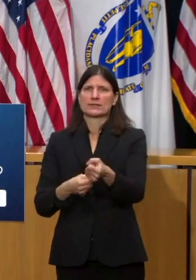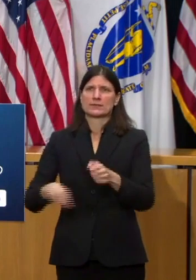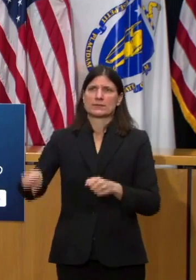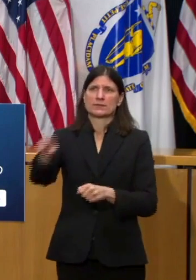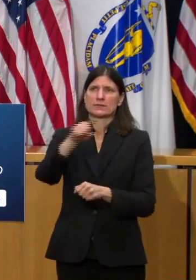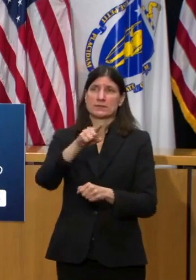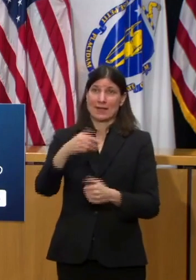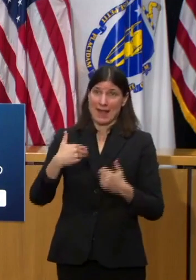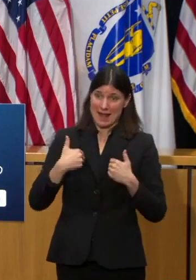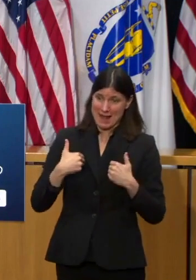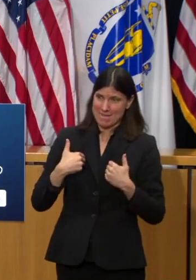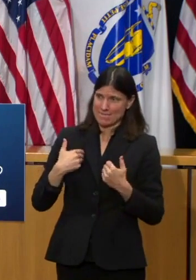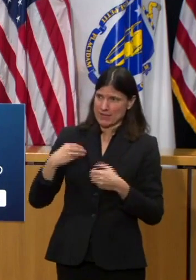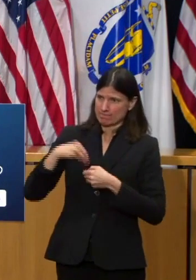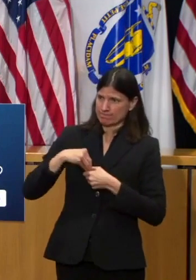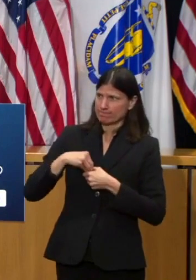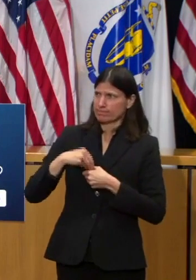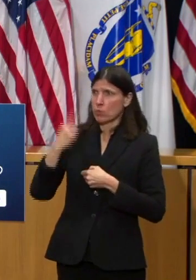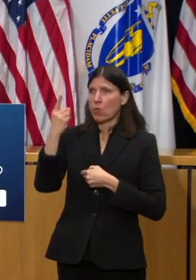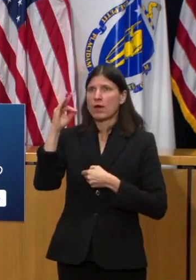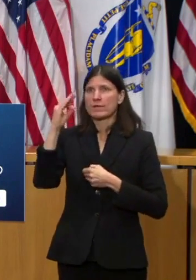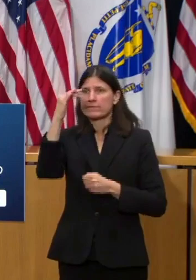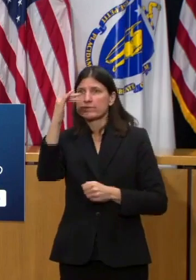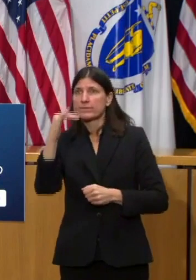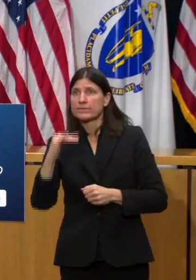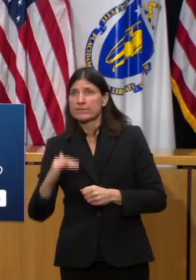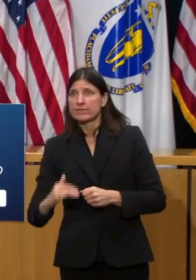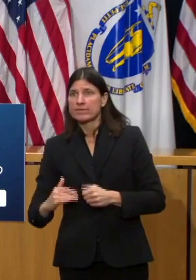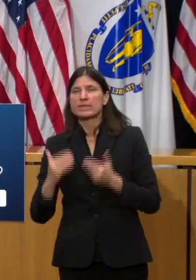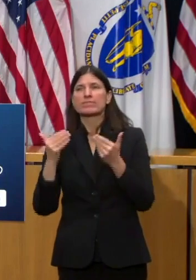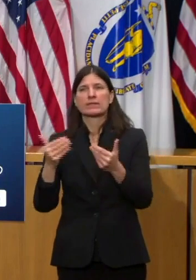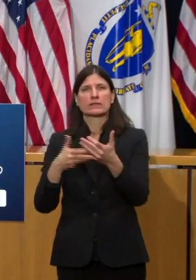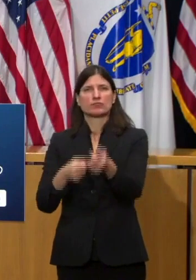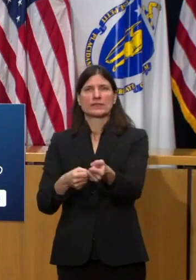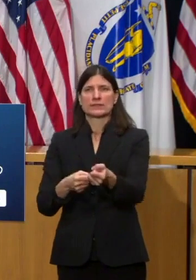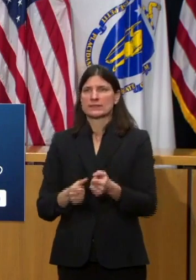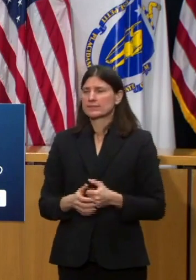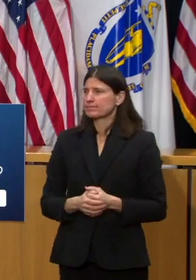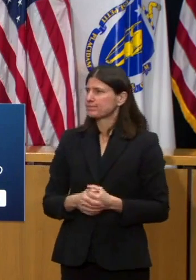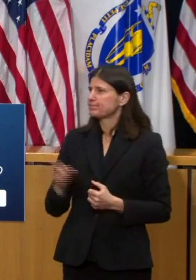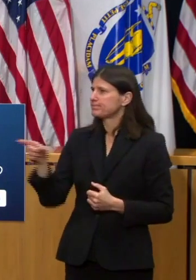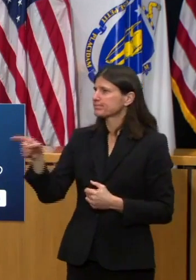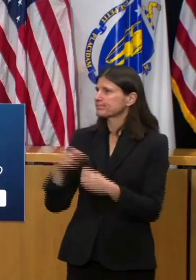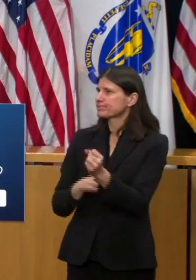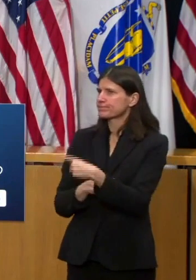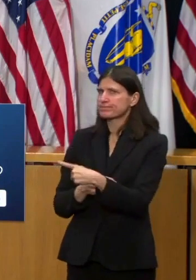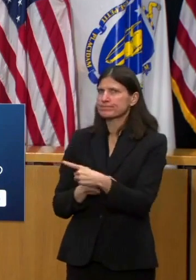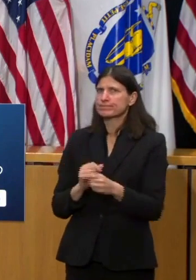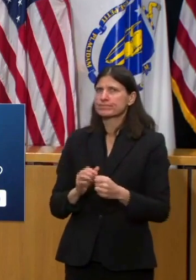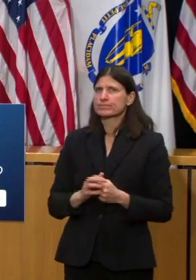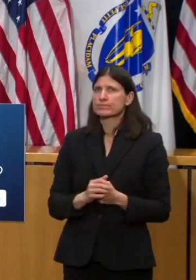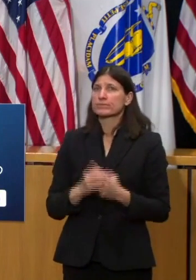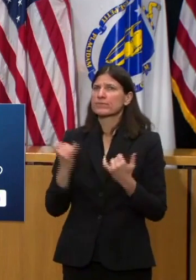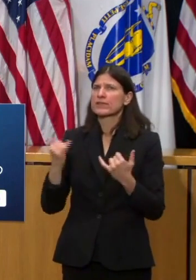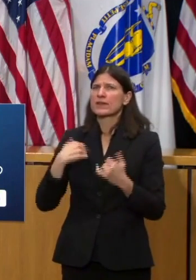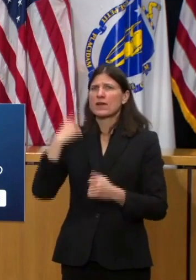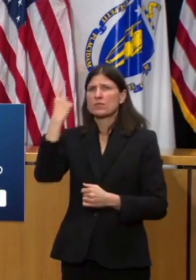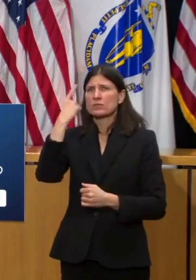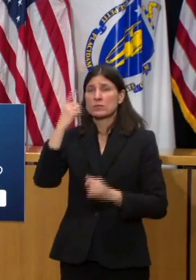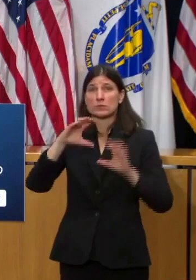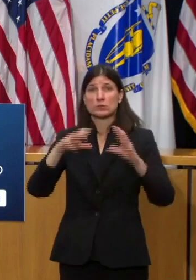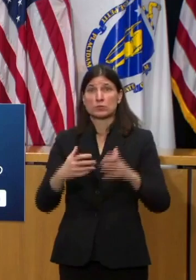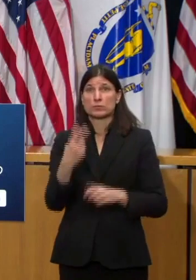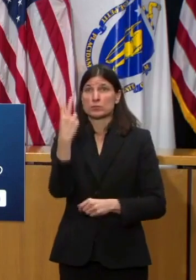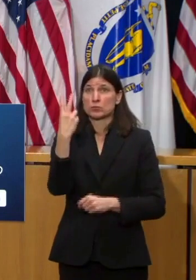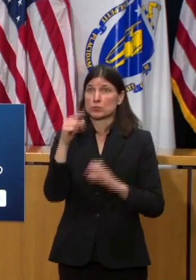role did public pressure play in your decision to move forward to this phase? You said the big message you got for people was to vaccinate.